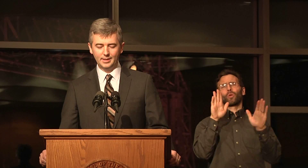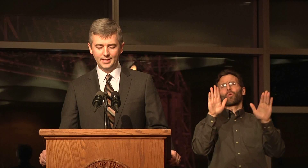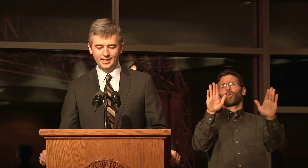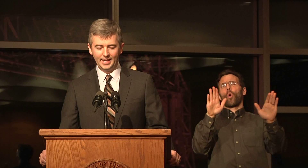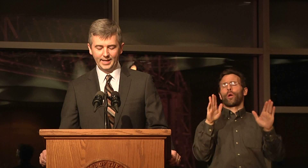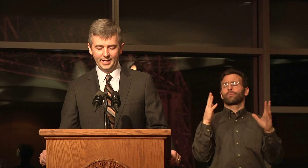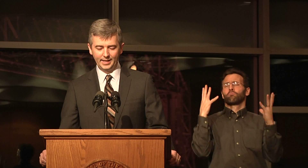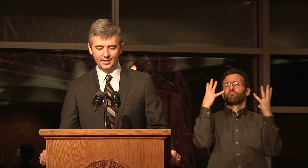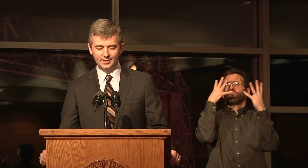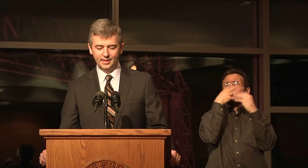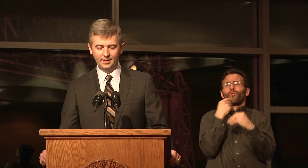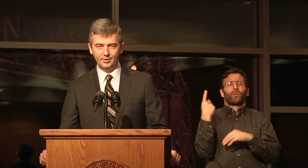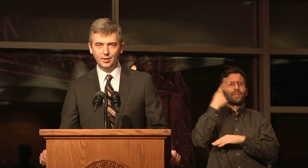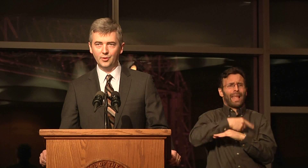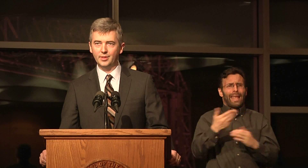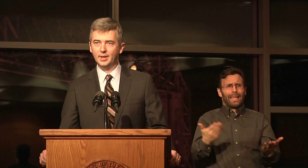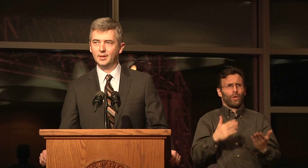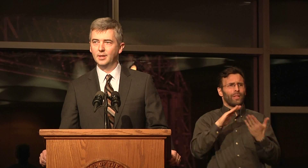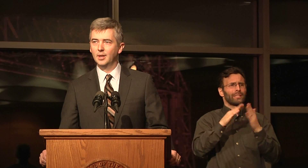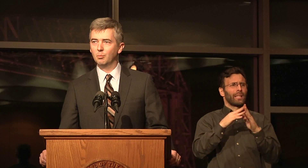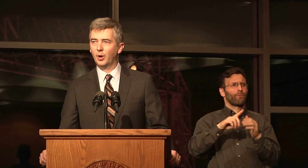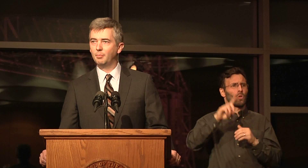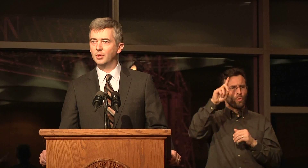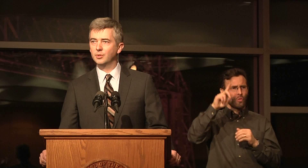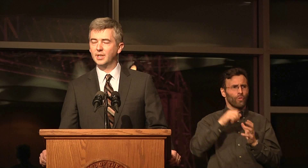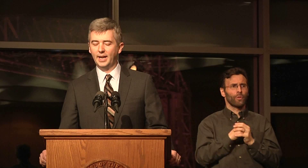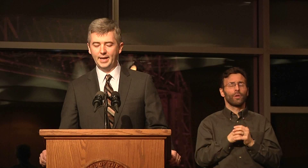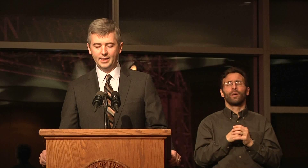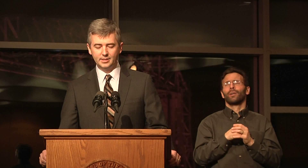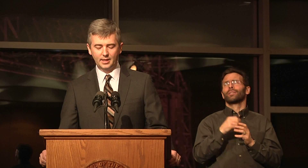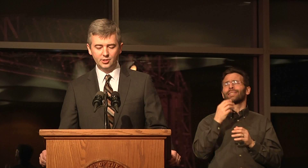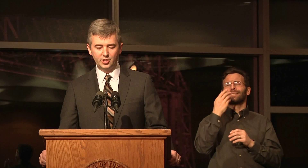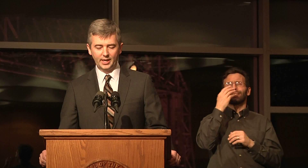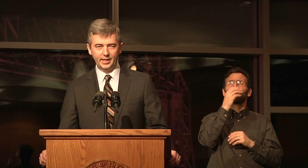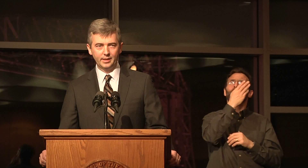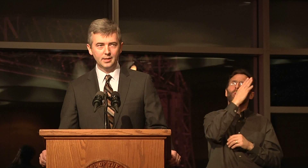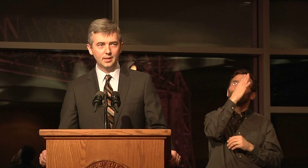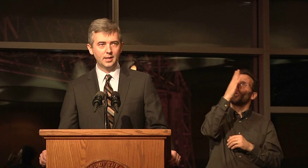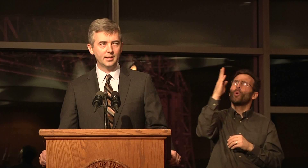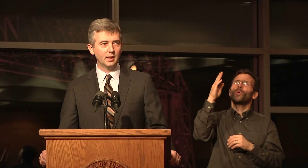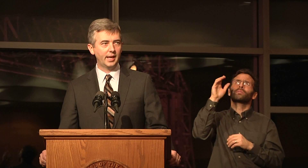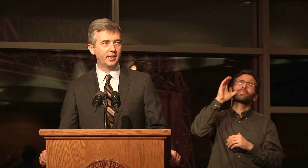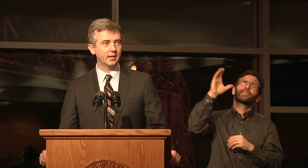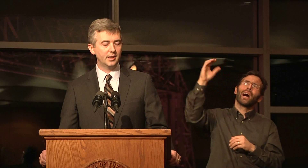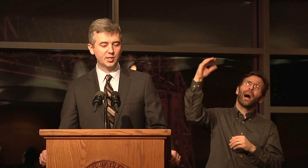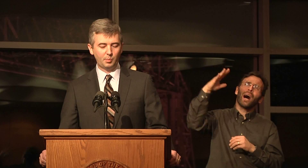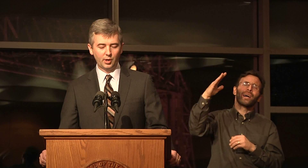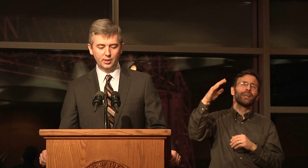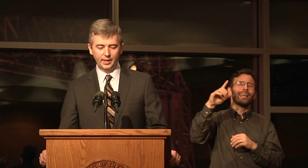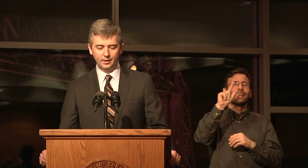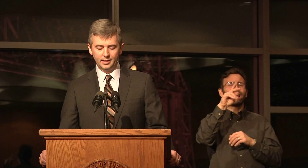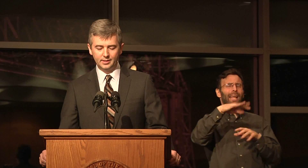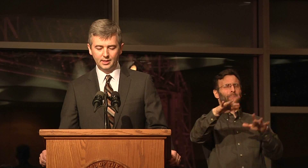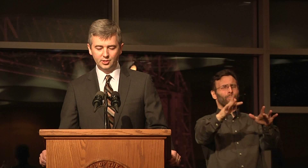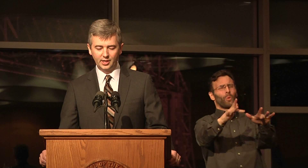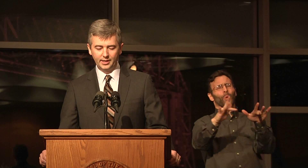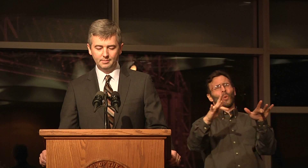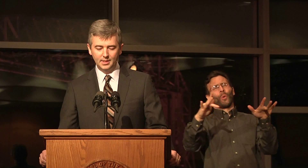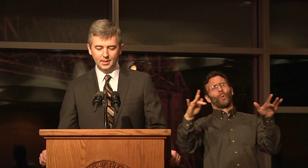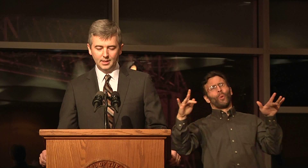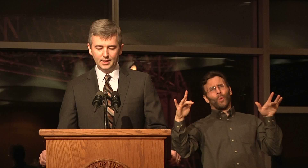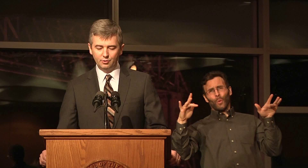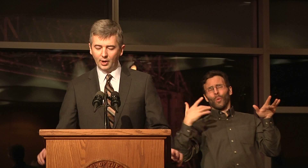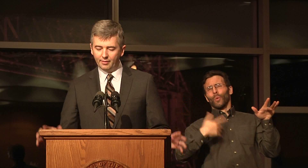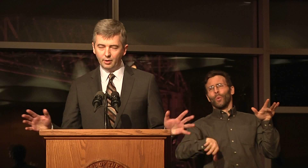January day in the city of Duluth. Bright blue sky, the sun shining, the lake sparkling in the